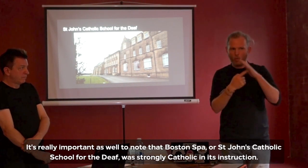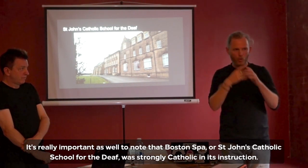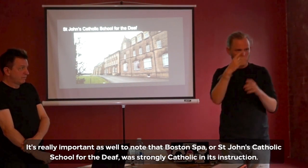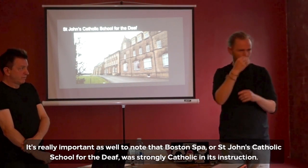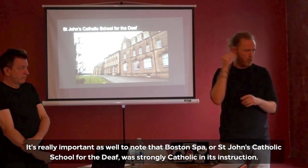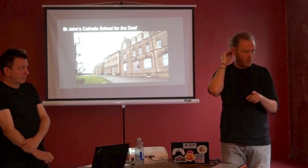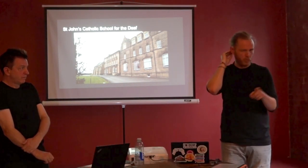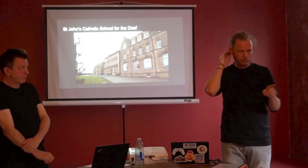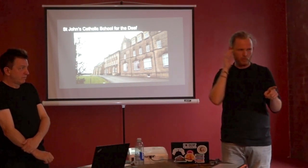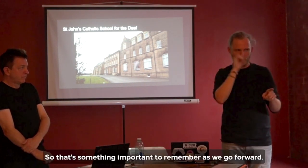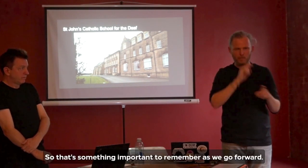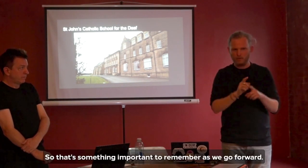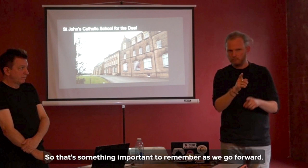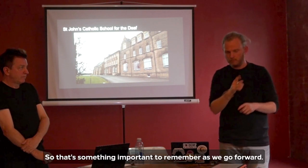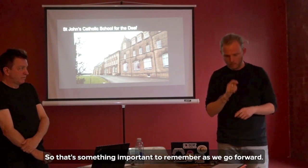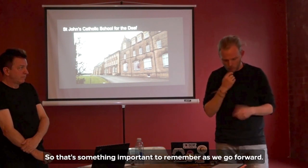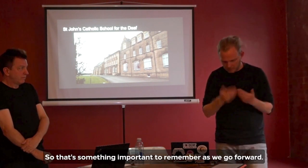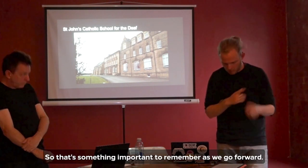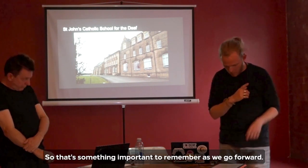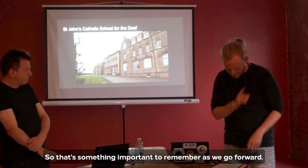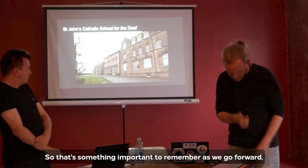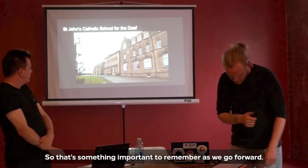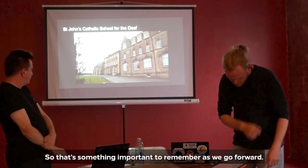its instruction, so that's something important to remember as we go forward.